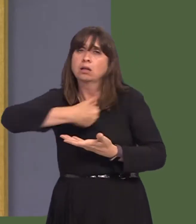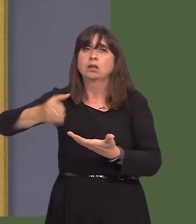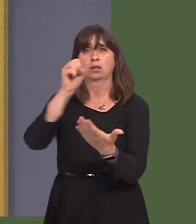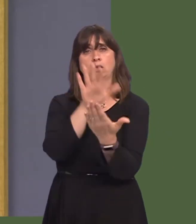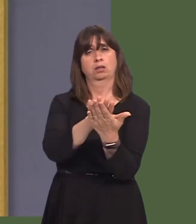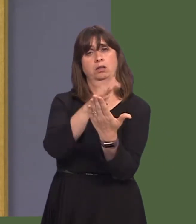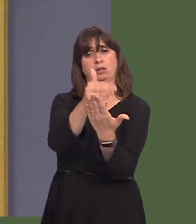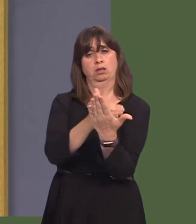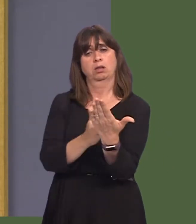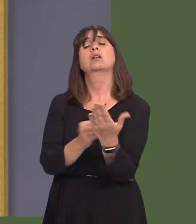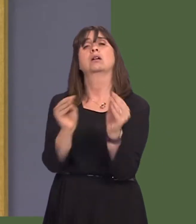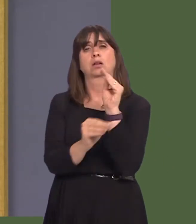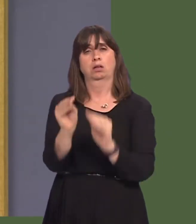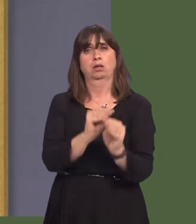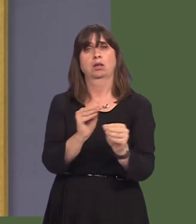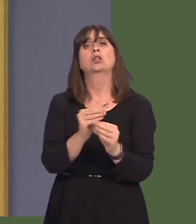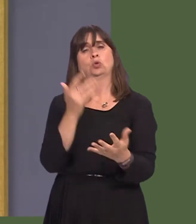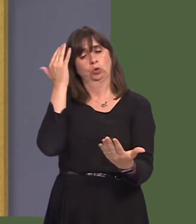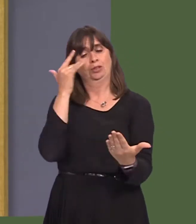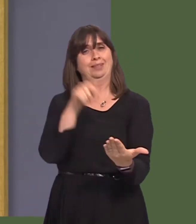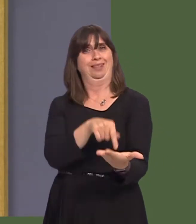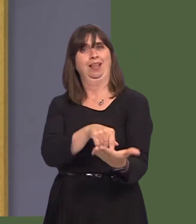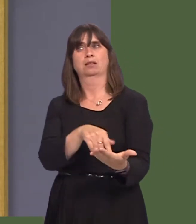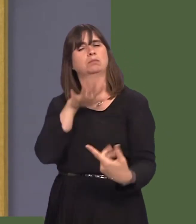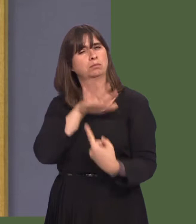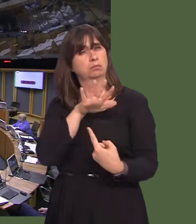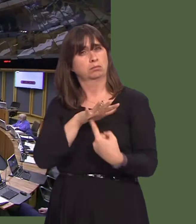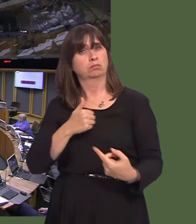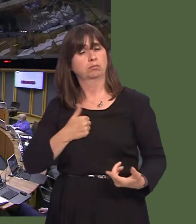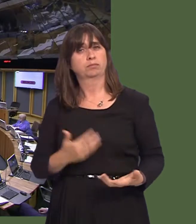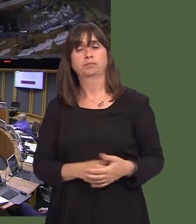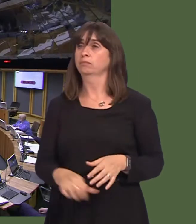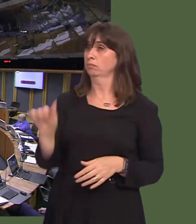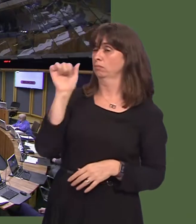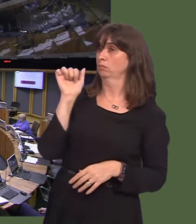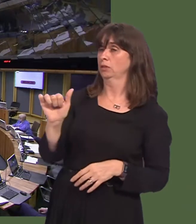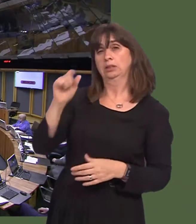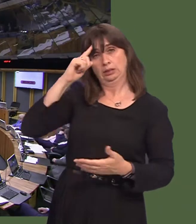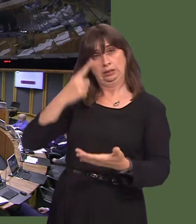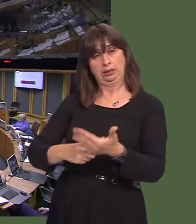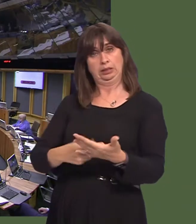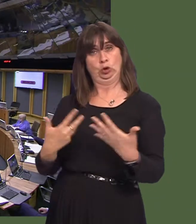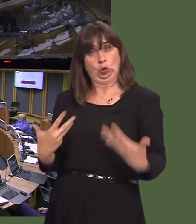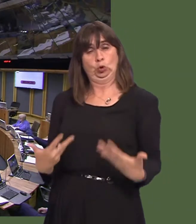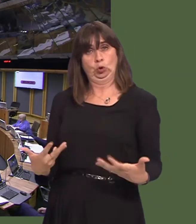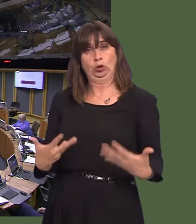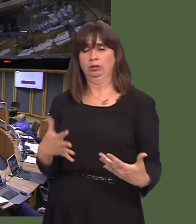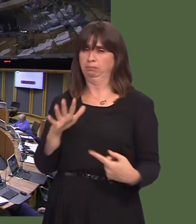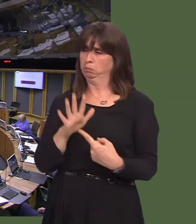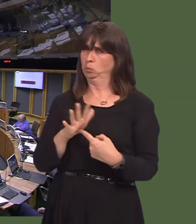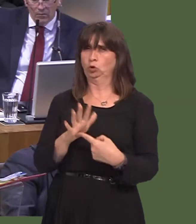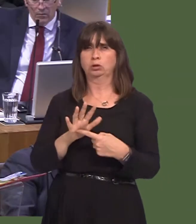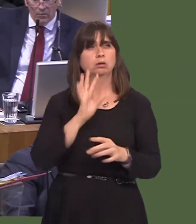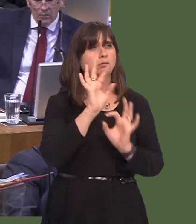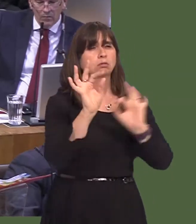for consideration post-consultation. It's right to say that no decisions have been made. It is hugely important, as I said,